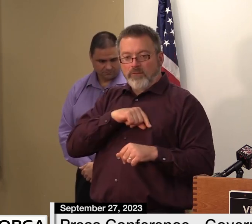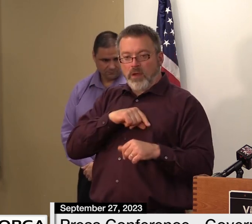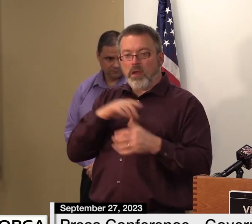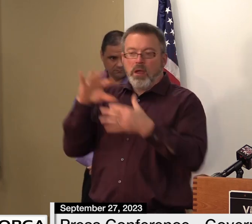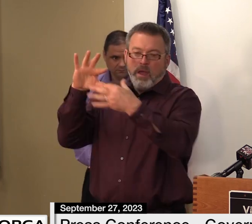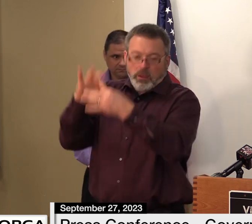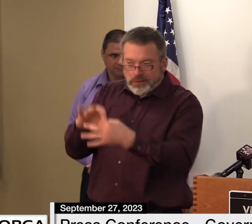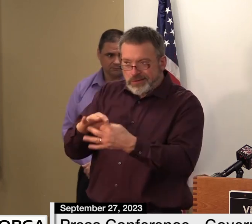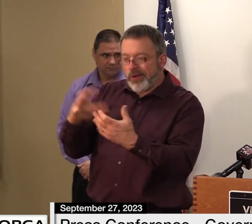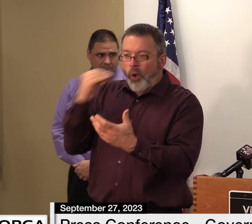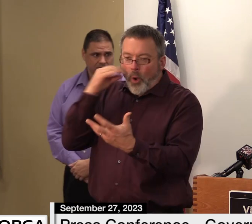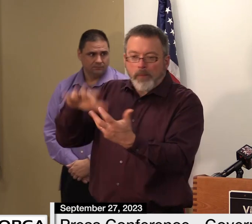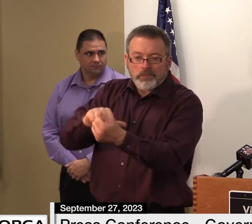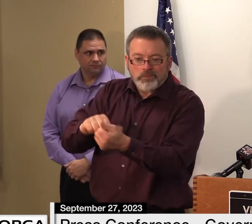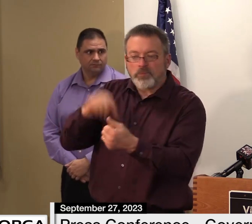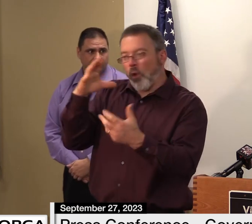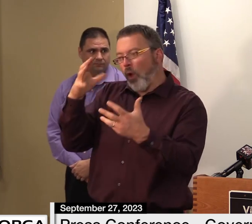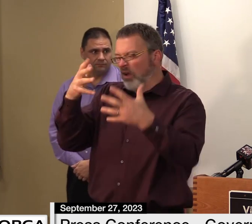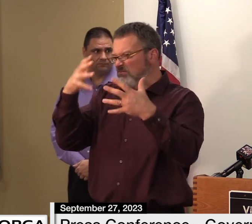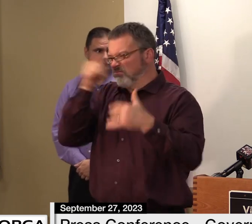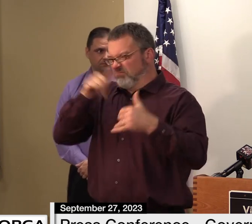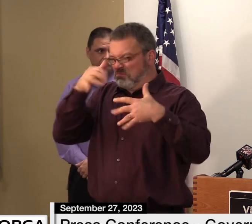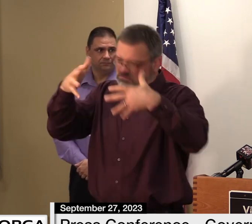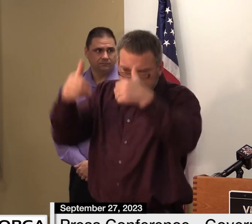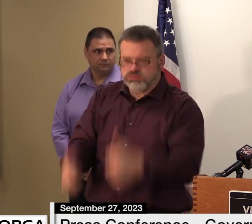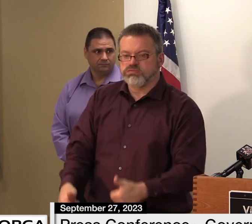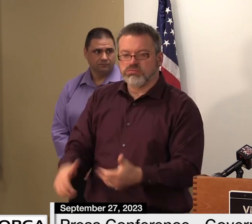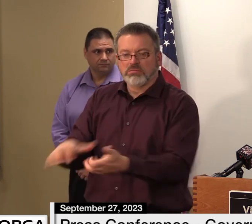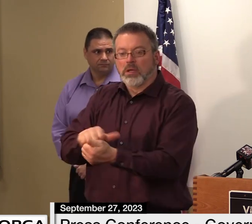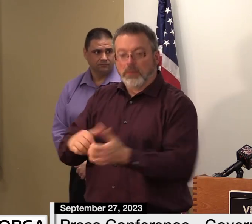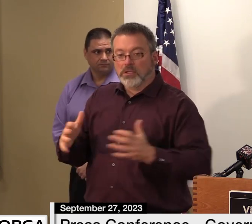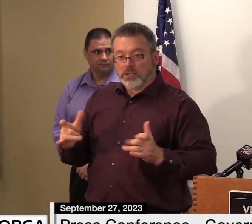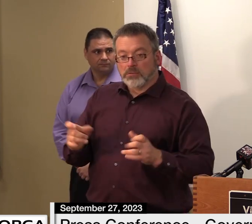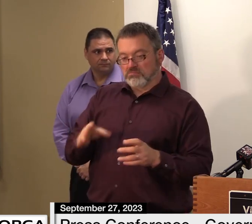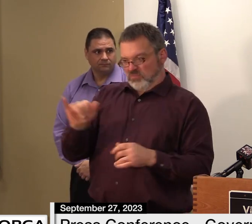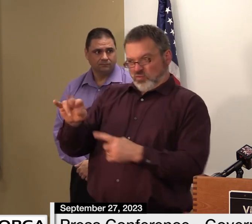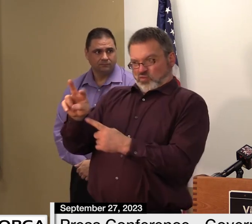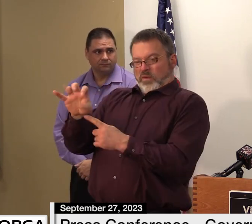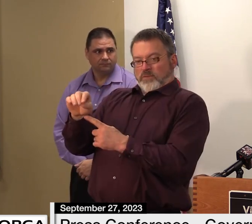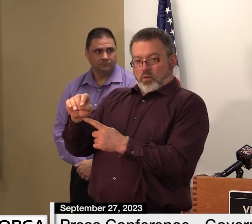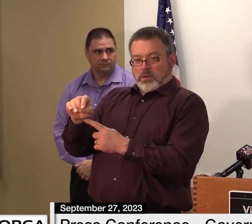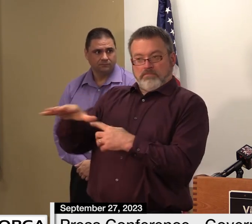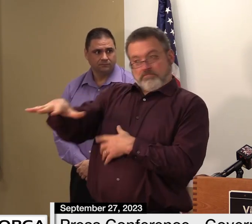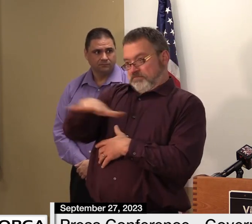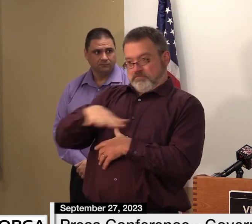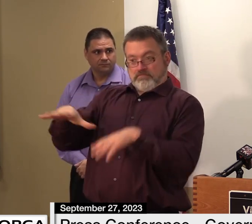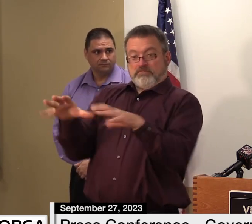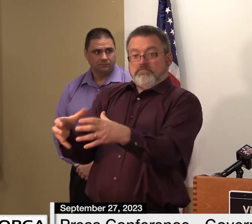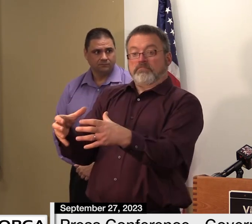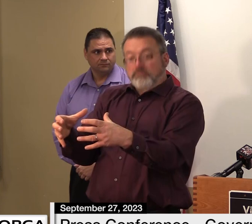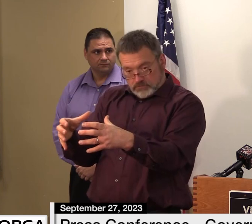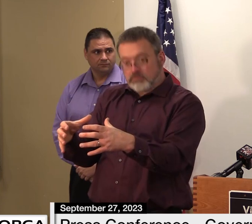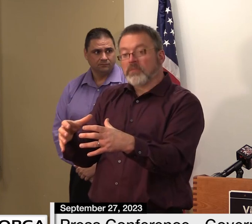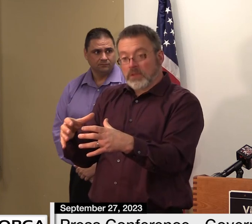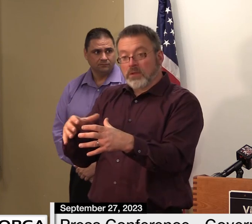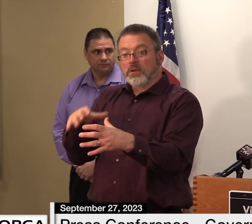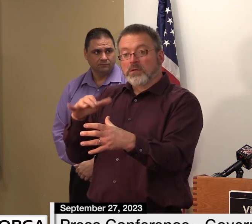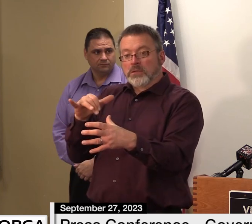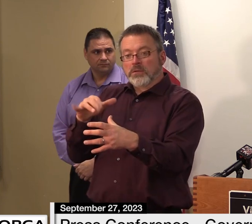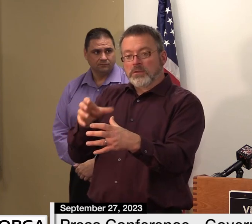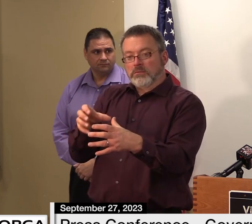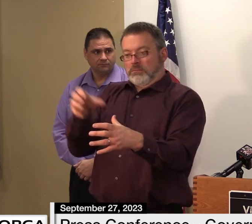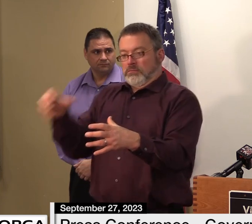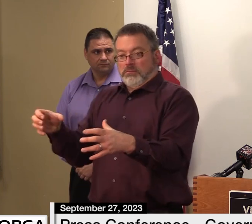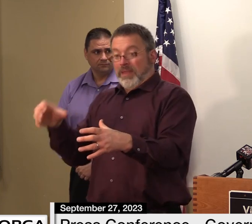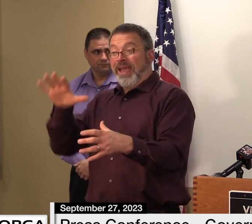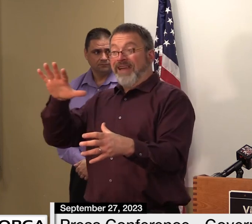or substantially damaged. And of those, the initial population that expressed interest was 54. I think we're